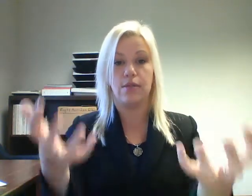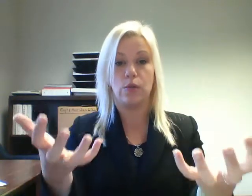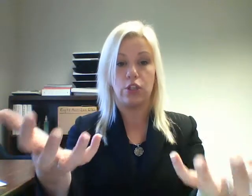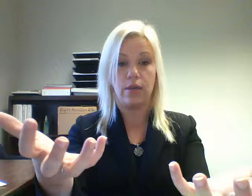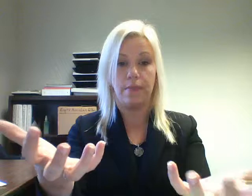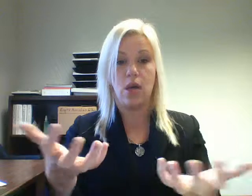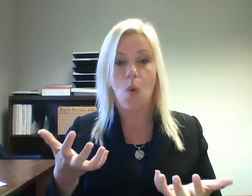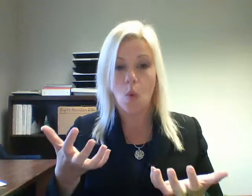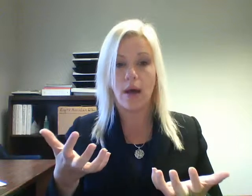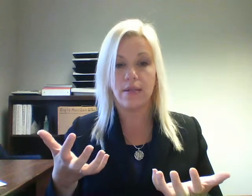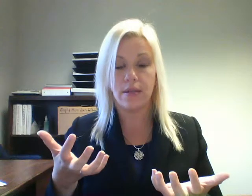So turn them, want,